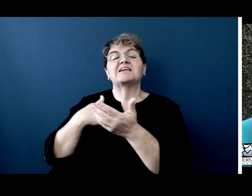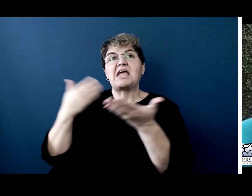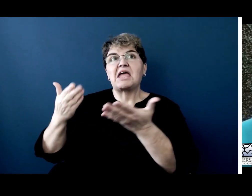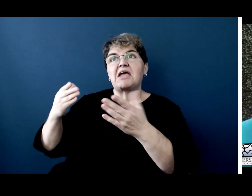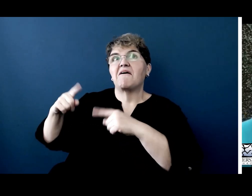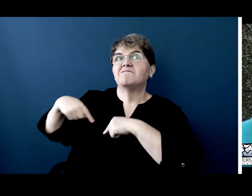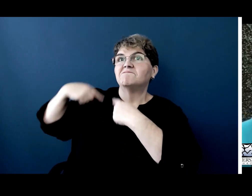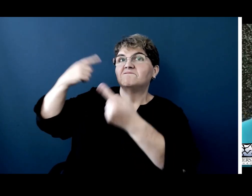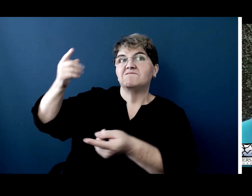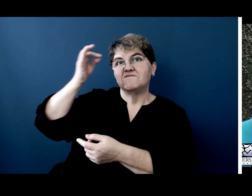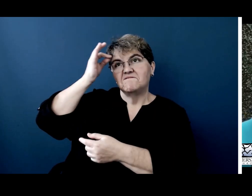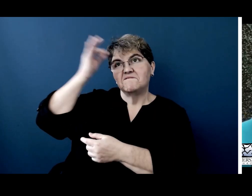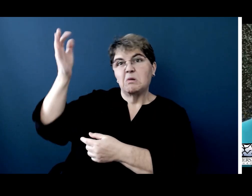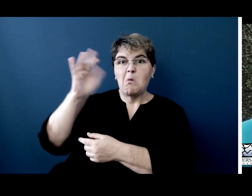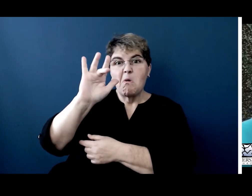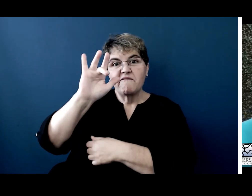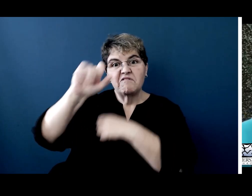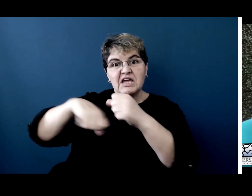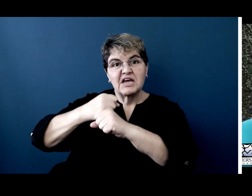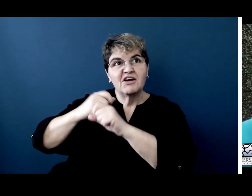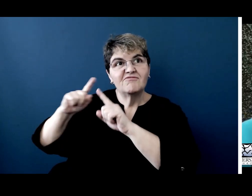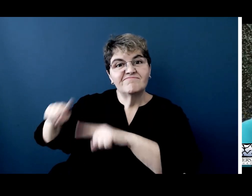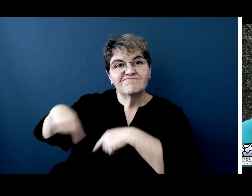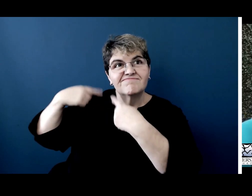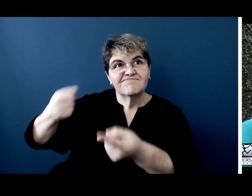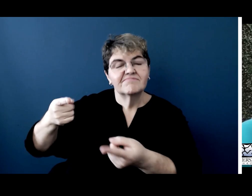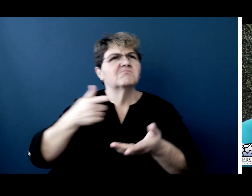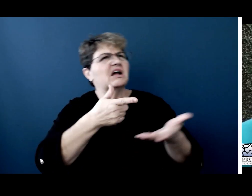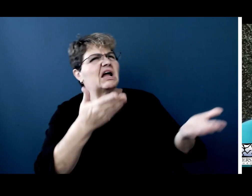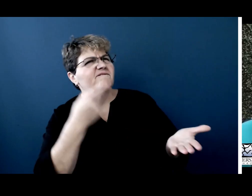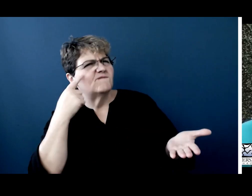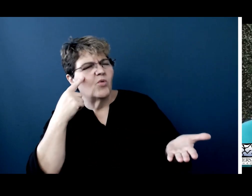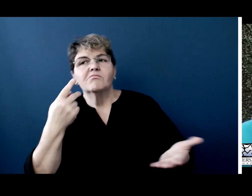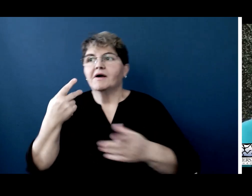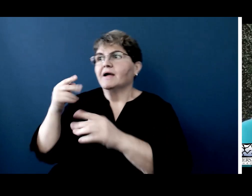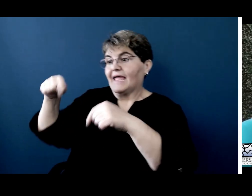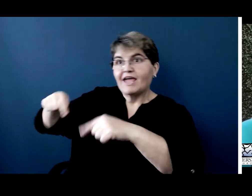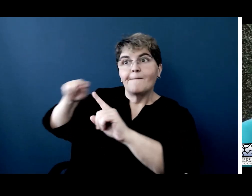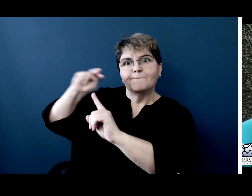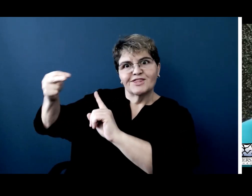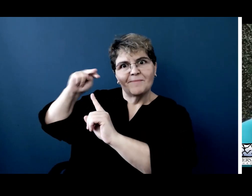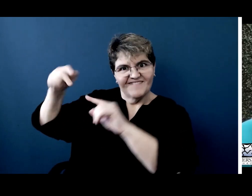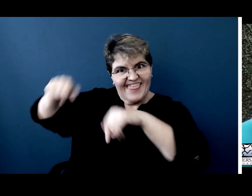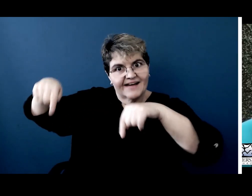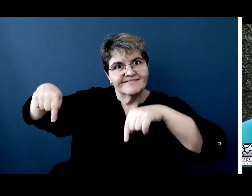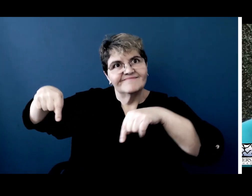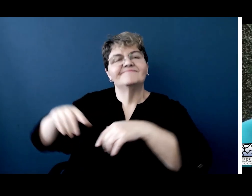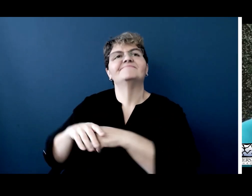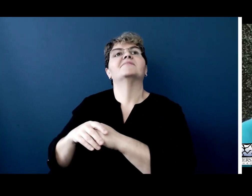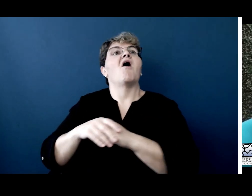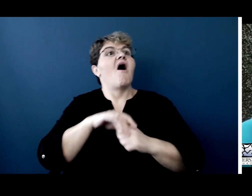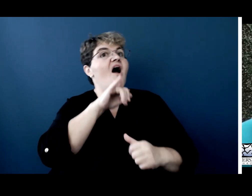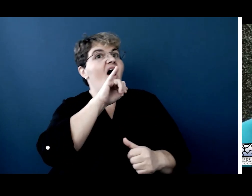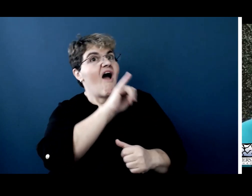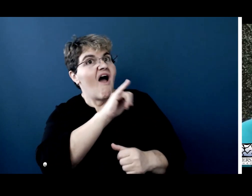for 29 years almost When you say here, where do you mean? at Perspectives. At Perspectives Corporation. So